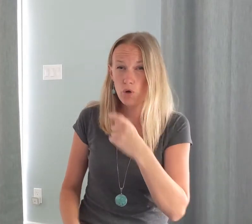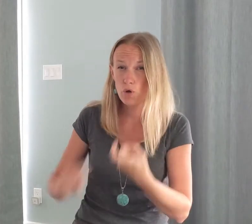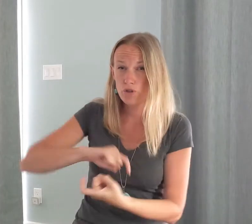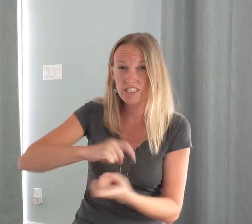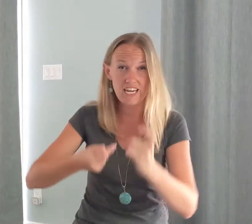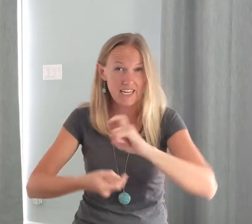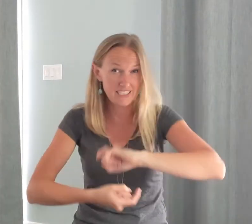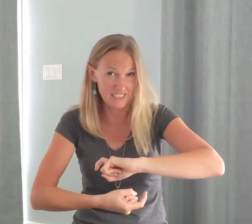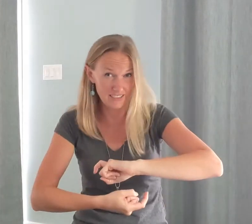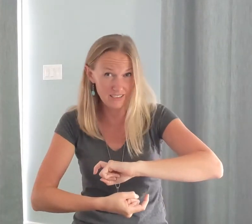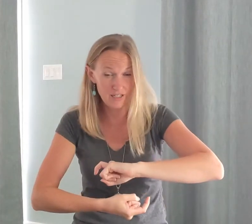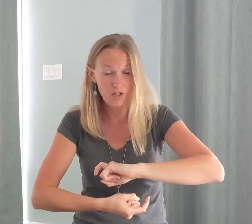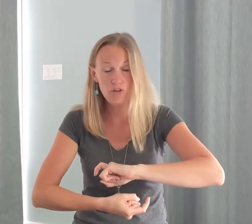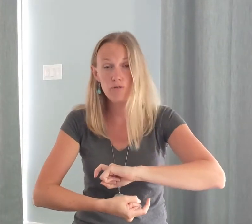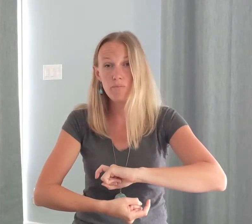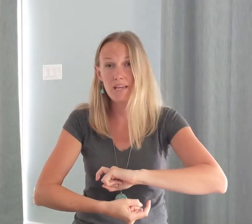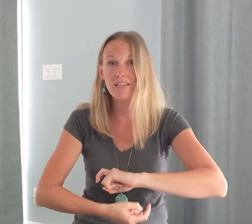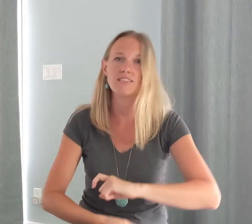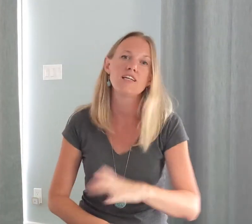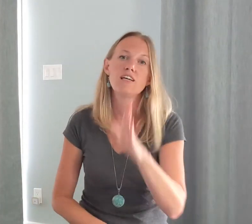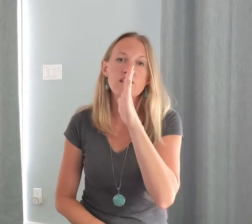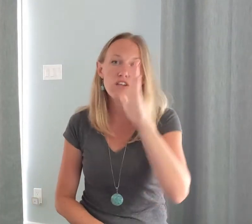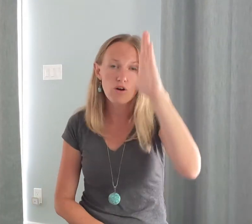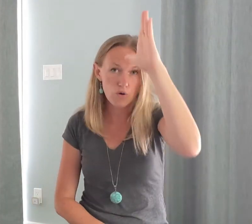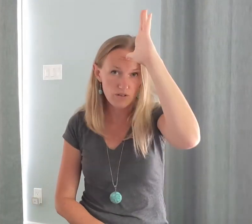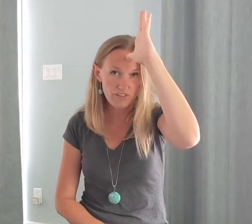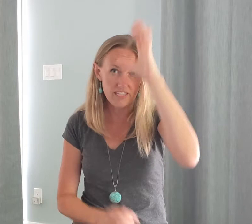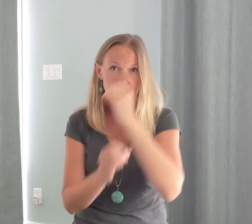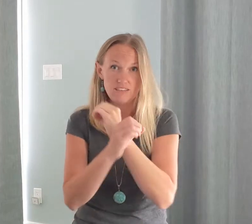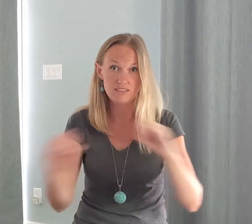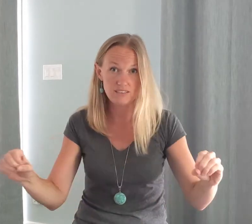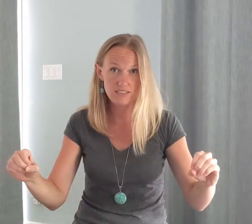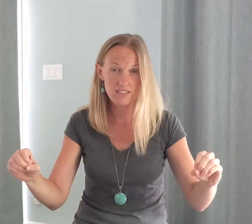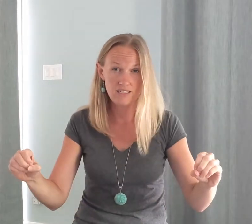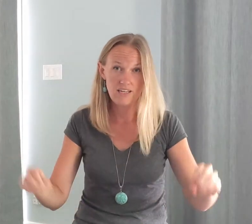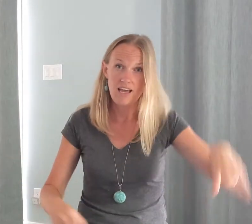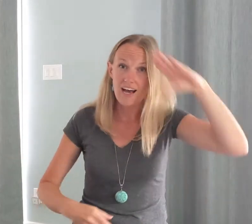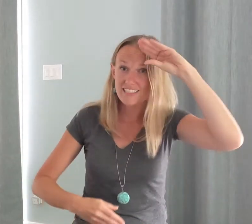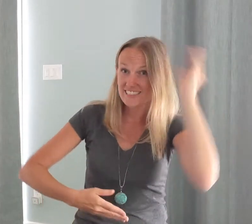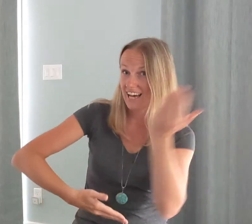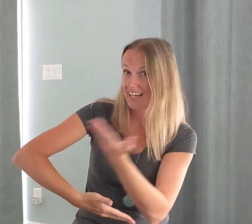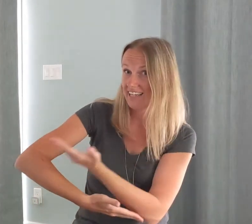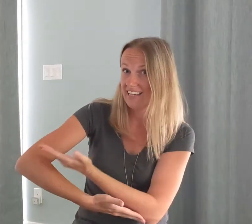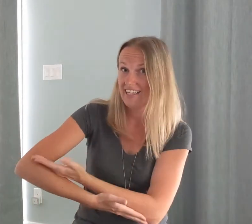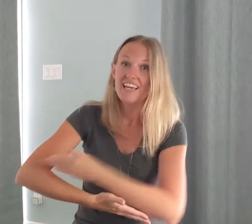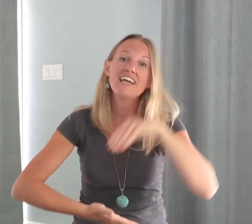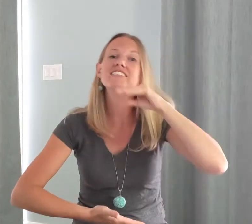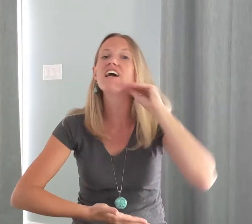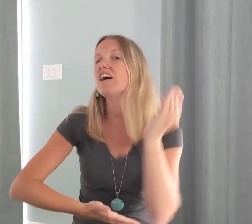who changes, who makes the orphan a son and